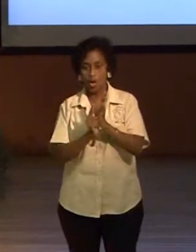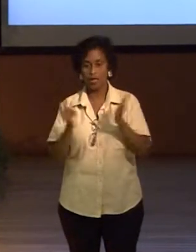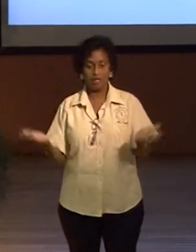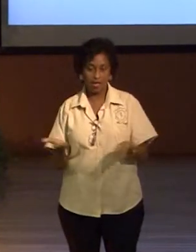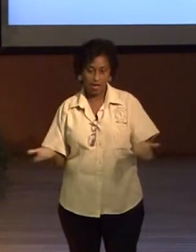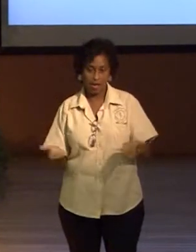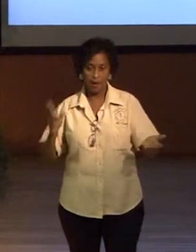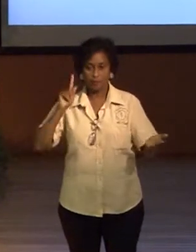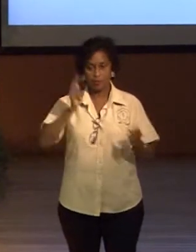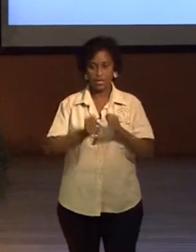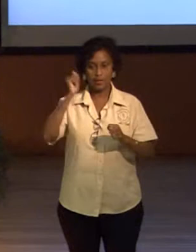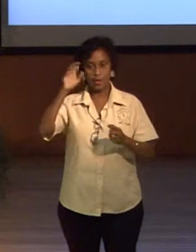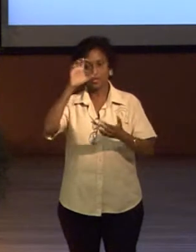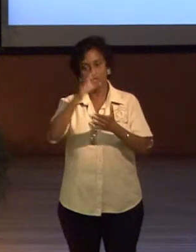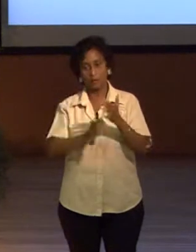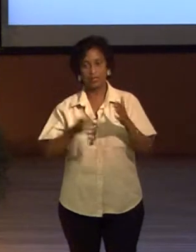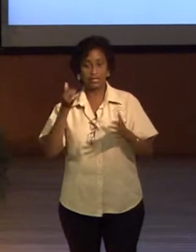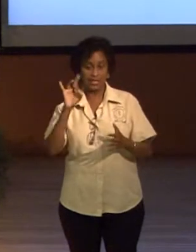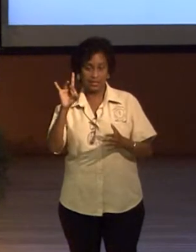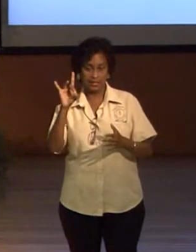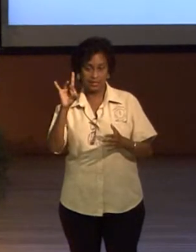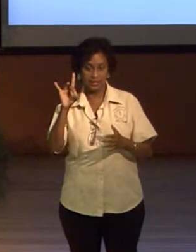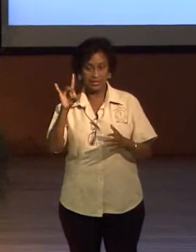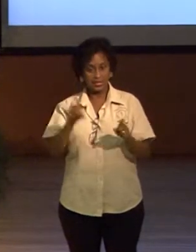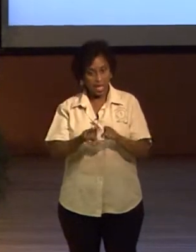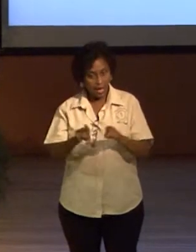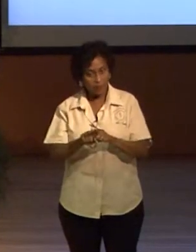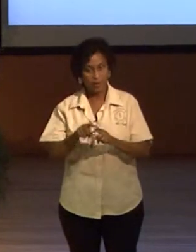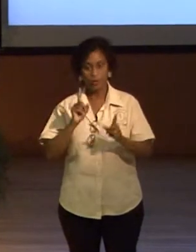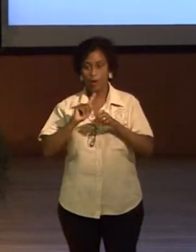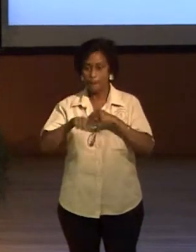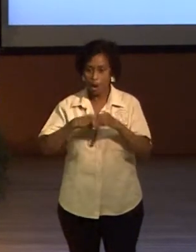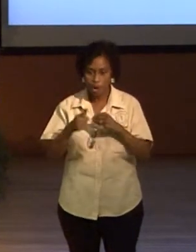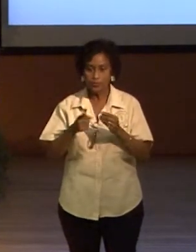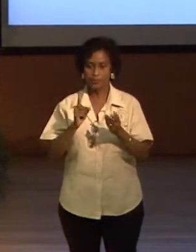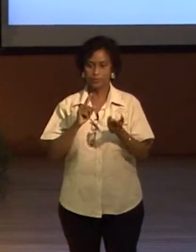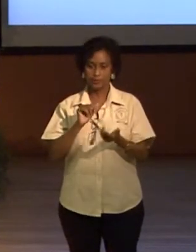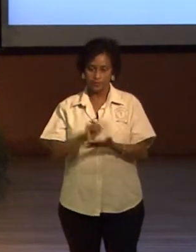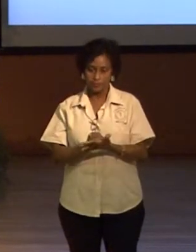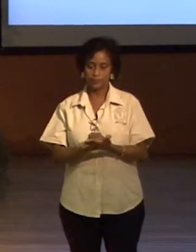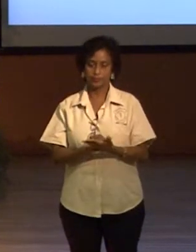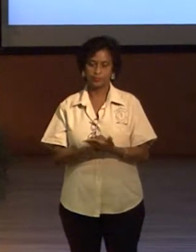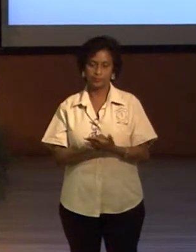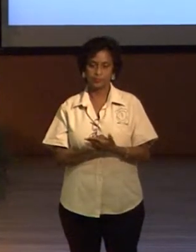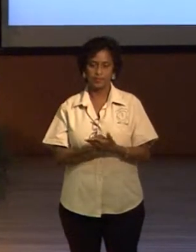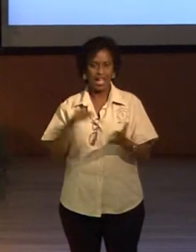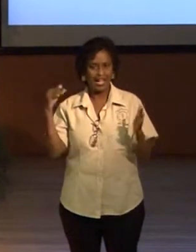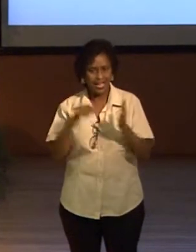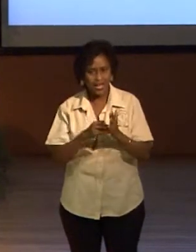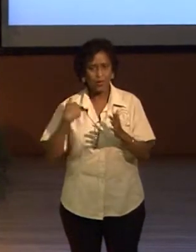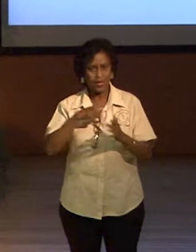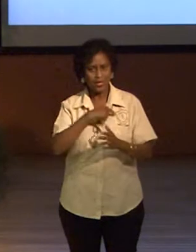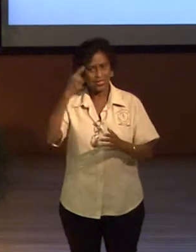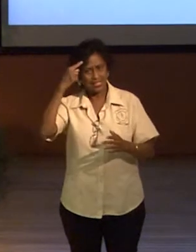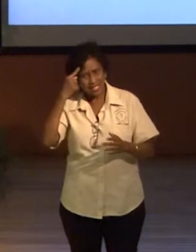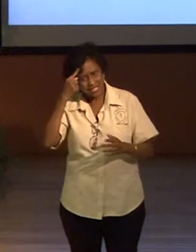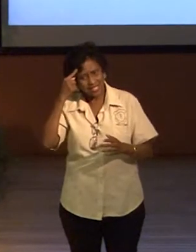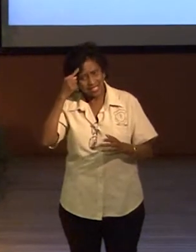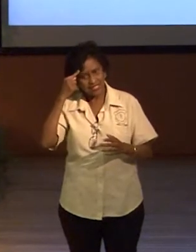Chapter 18, speaks to that in a way, and also, again, invites us to ask questions